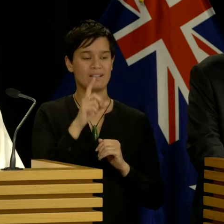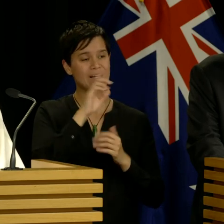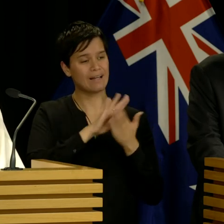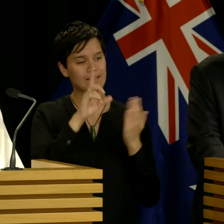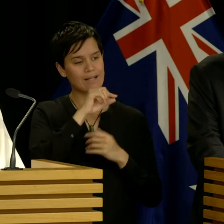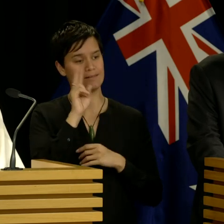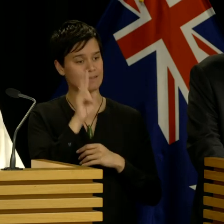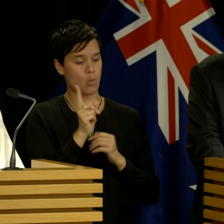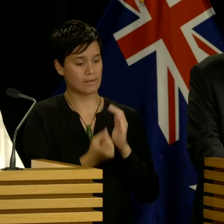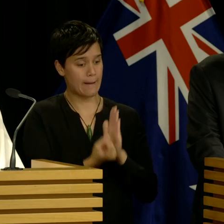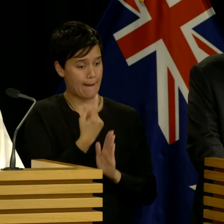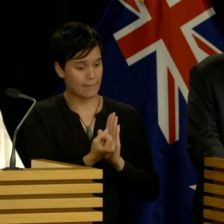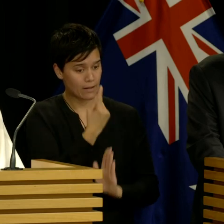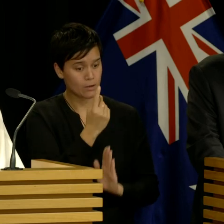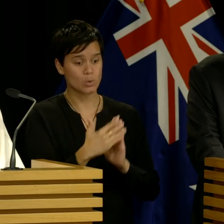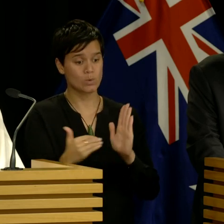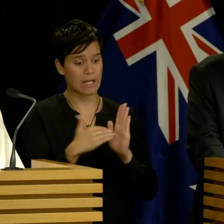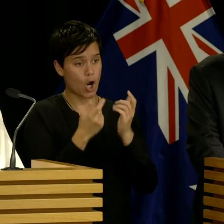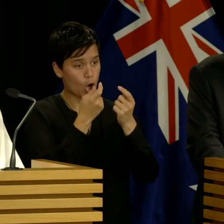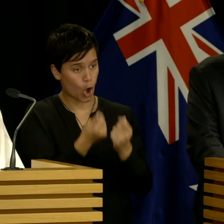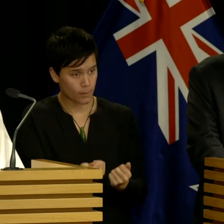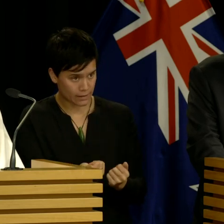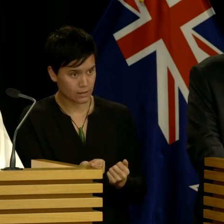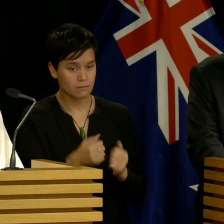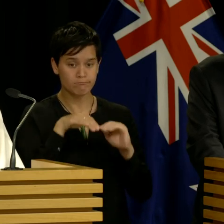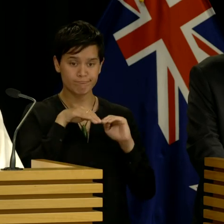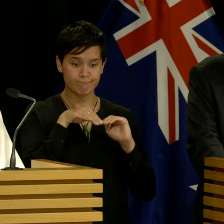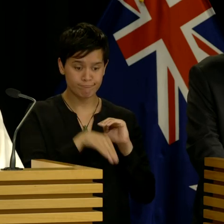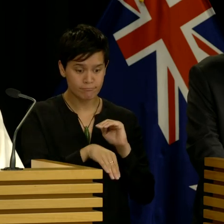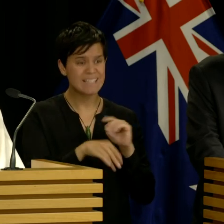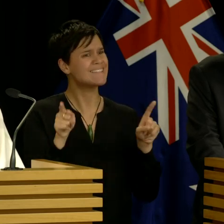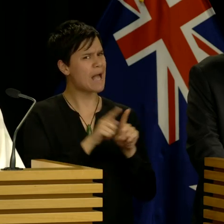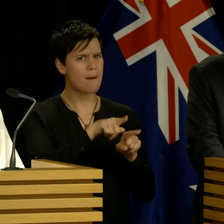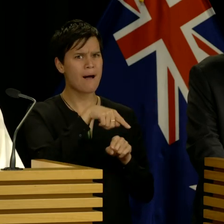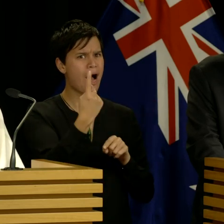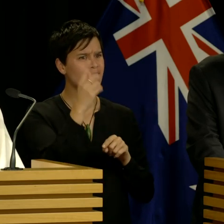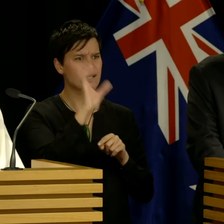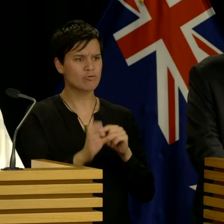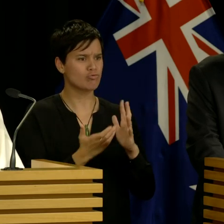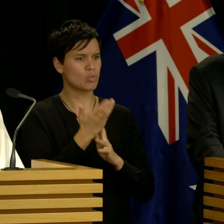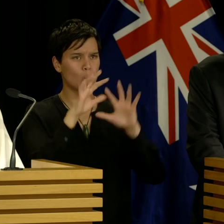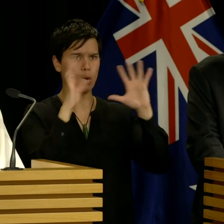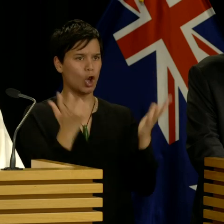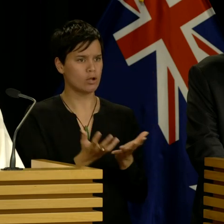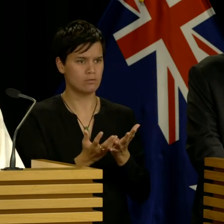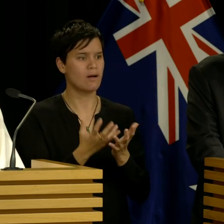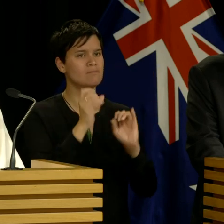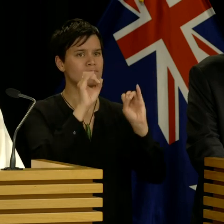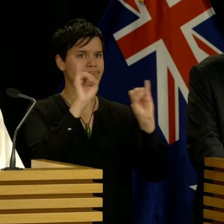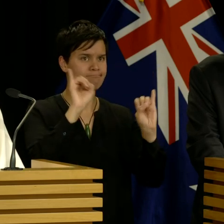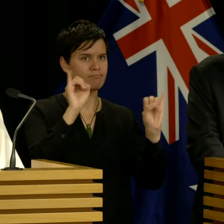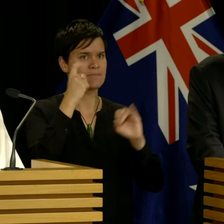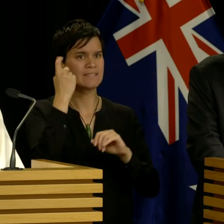of time where the New Zealand economy, along with economies all around the world, is facing some serious issues.